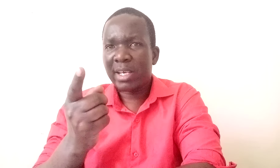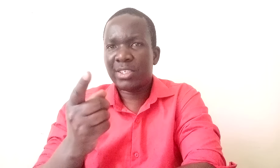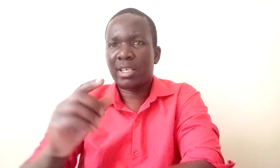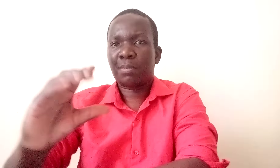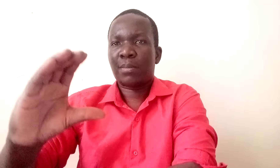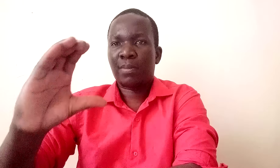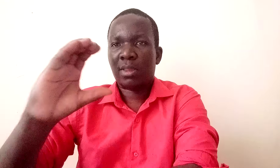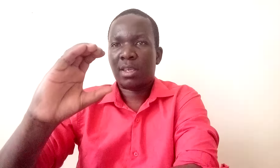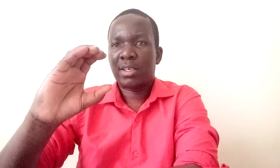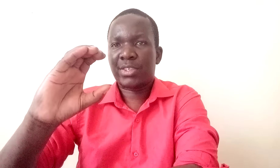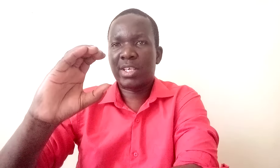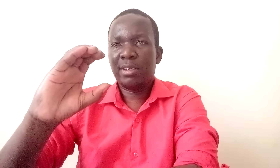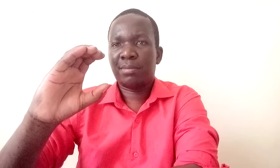C? C,